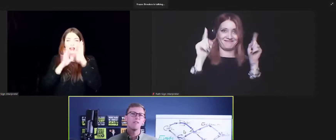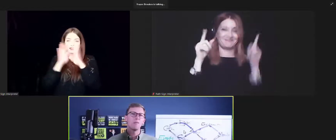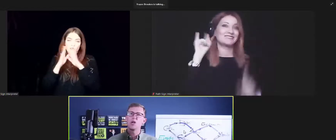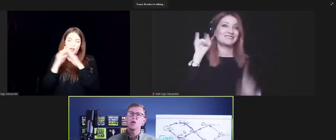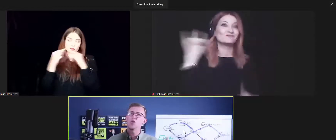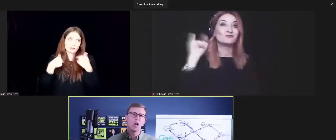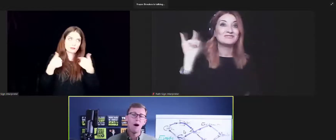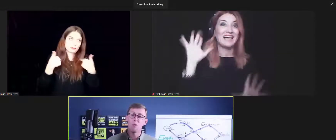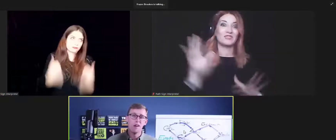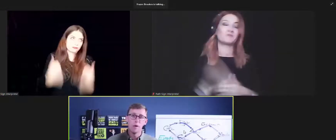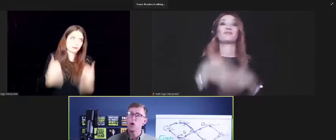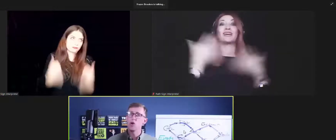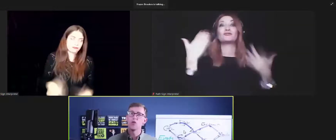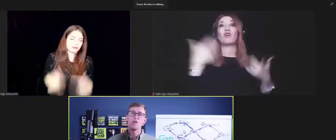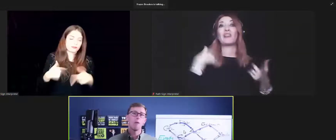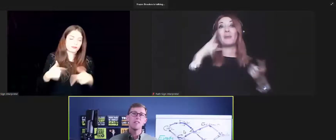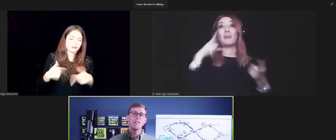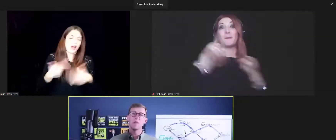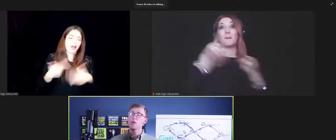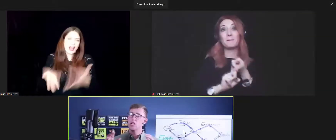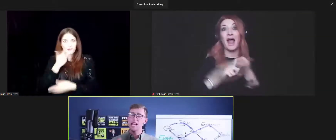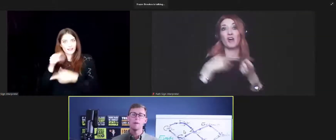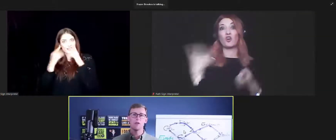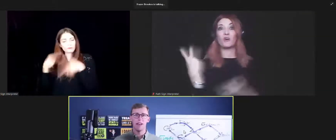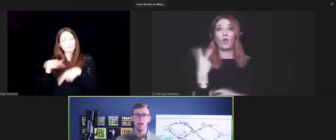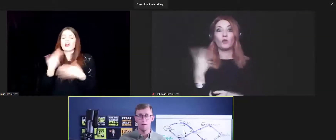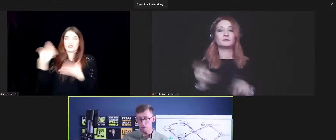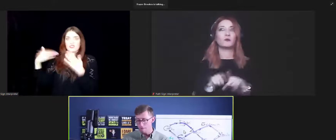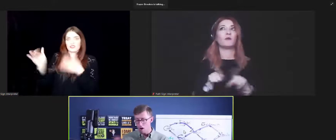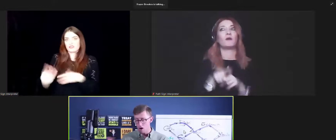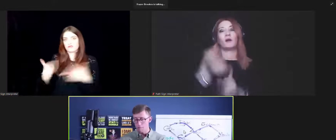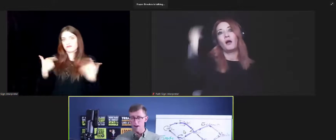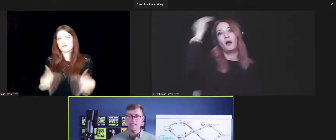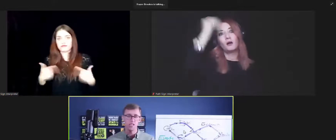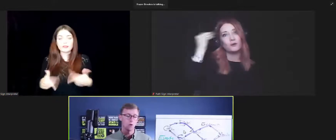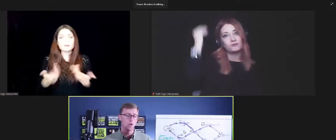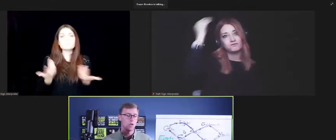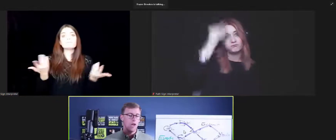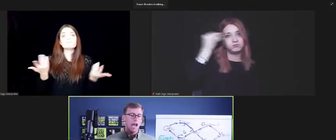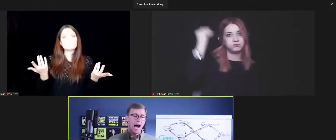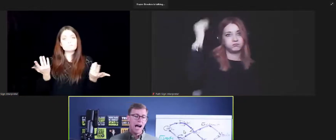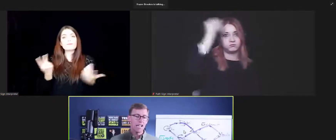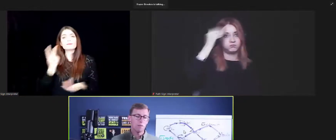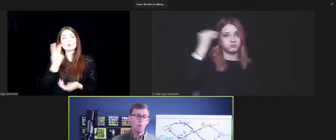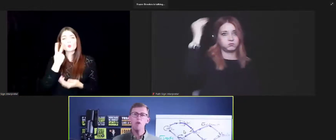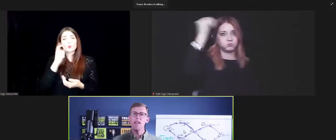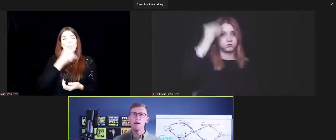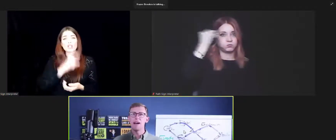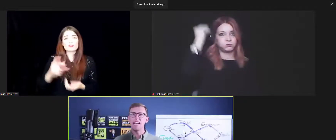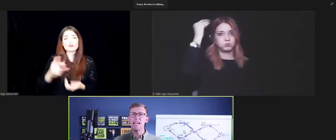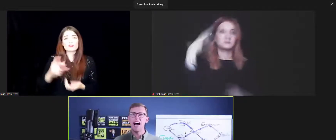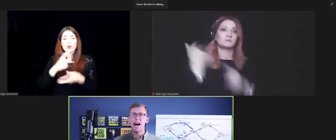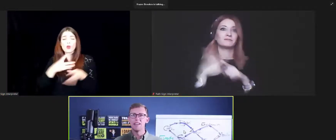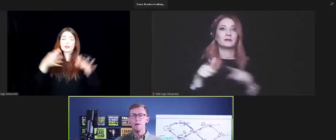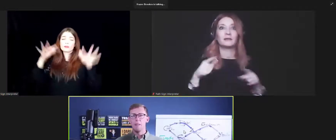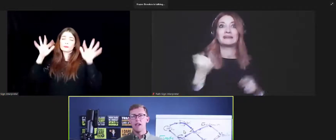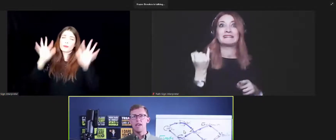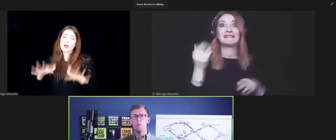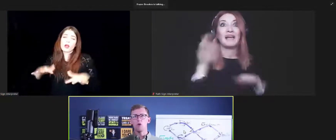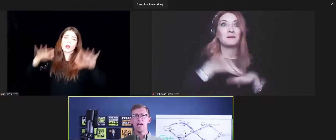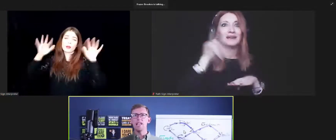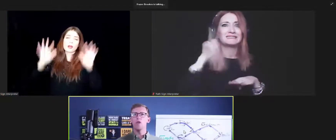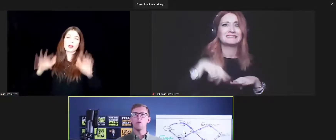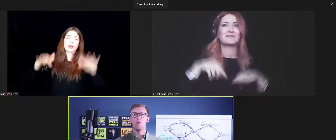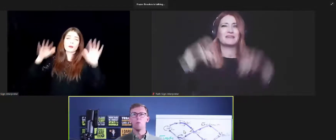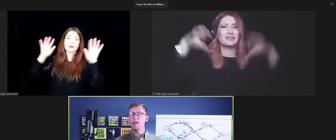we couldn't go out. We couldn't do anything. We stayed at my grandma and my granddad's house. And one day my dad, he was